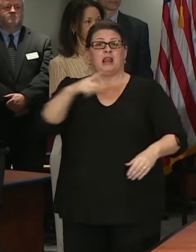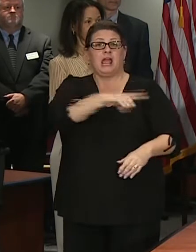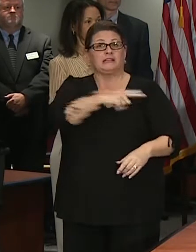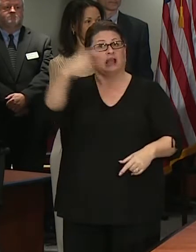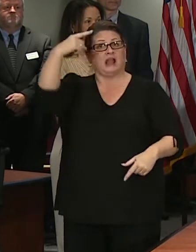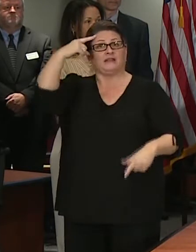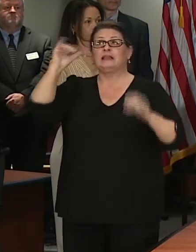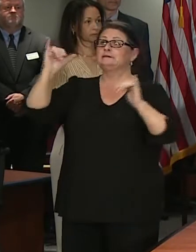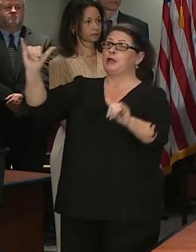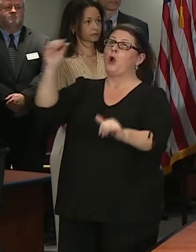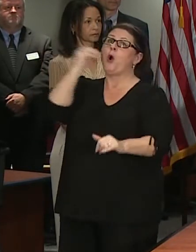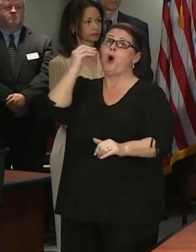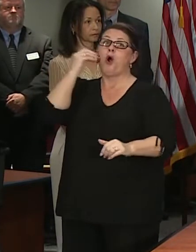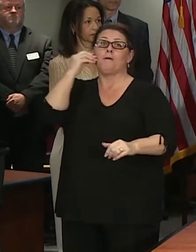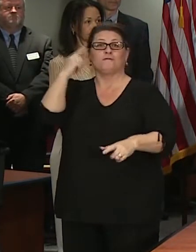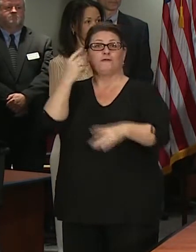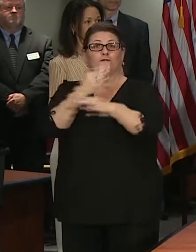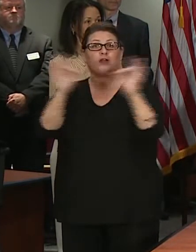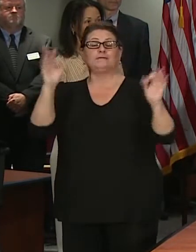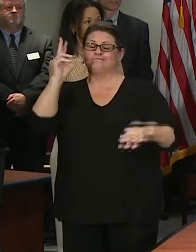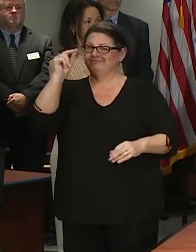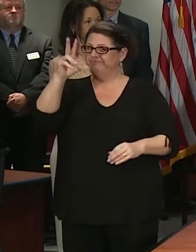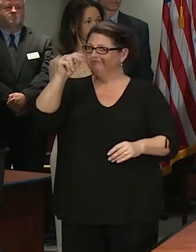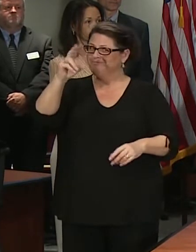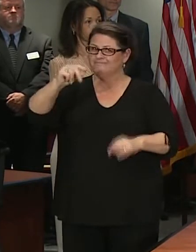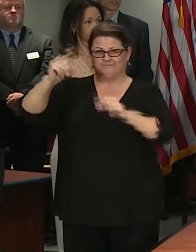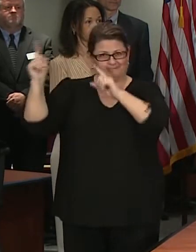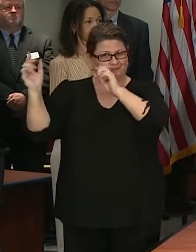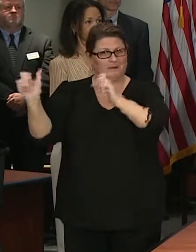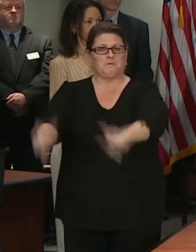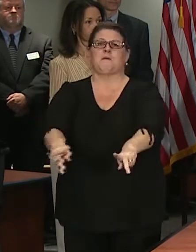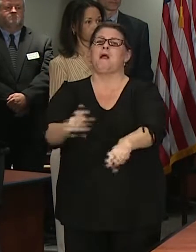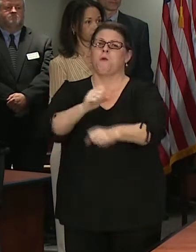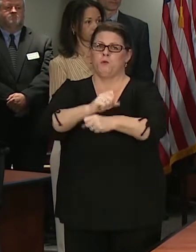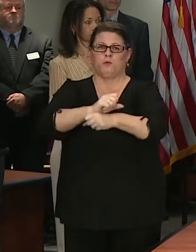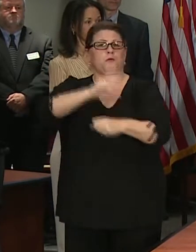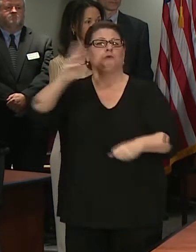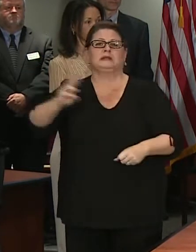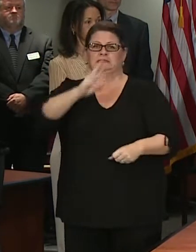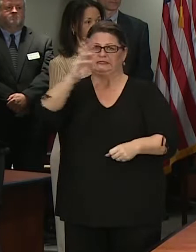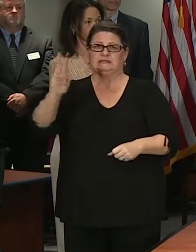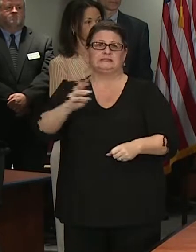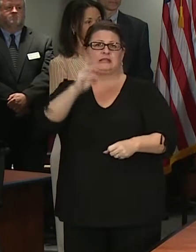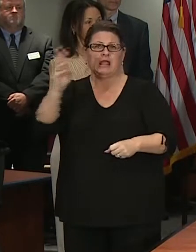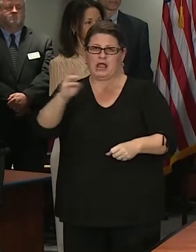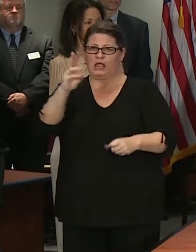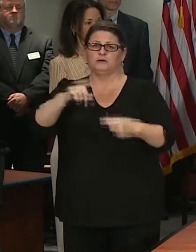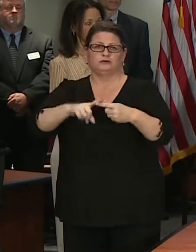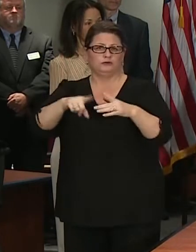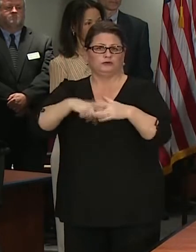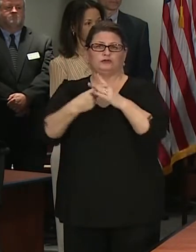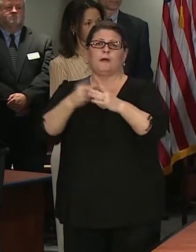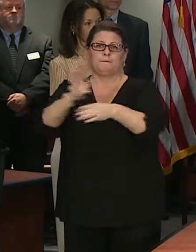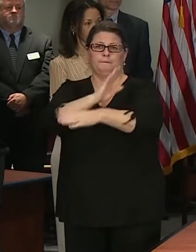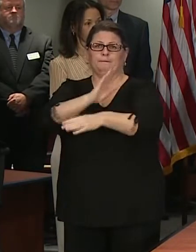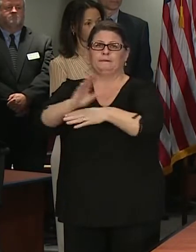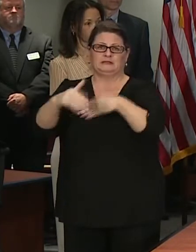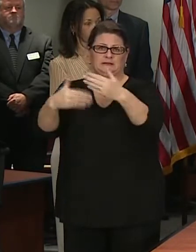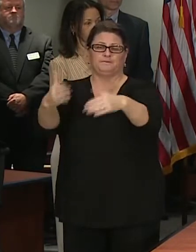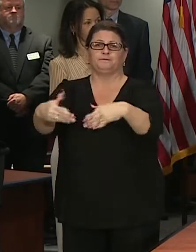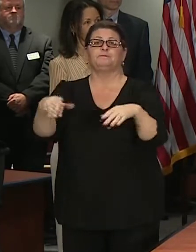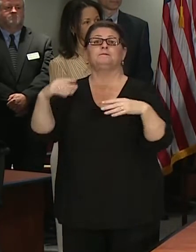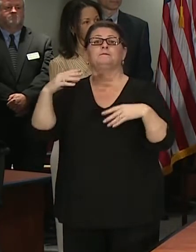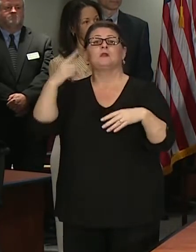to come to work on Wednesday and take care of this vital business. And finally, again, on Easter services,